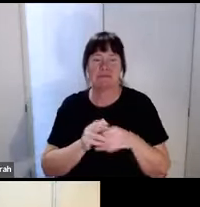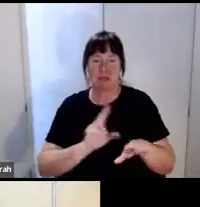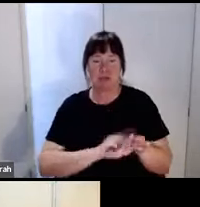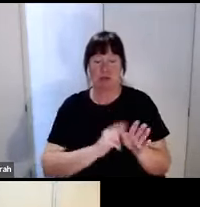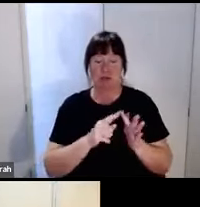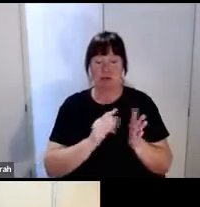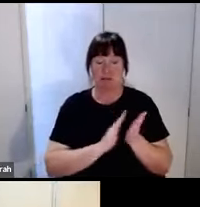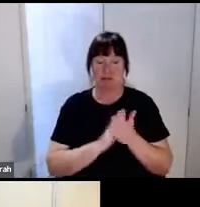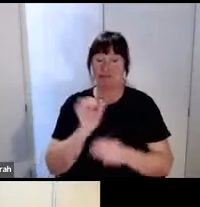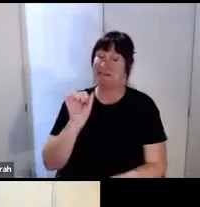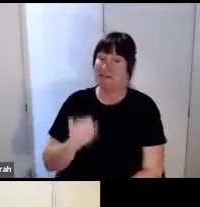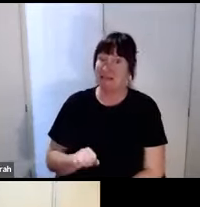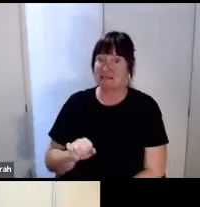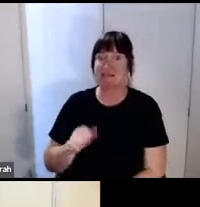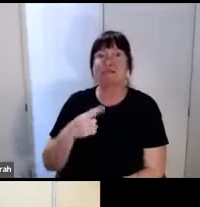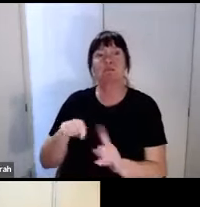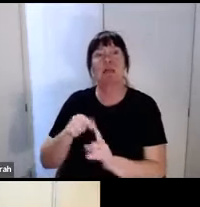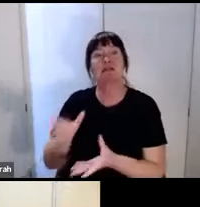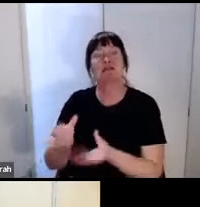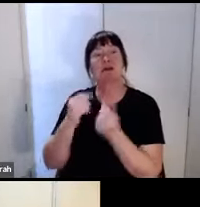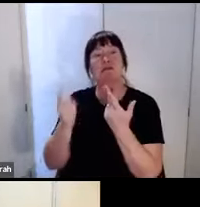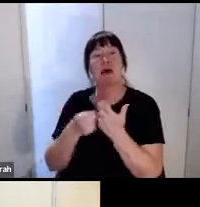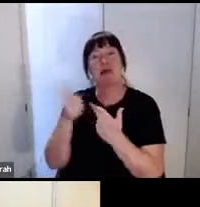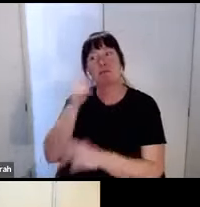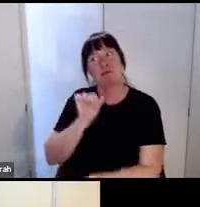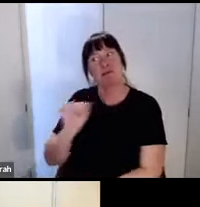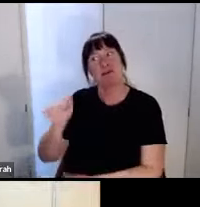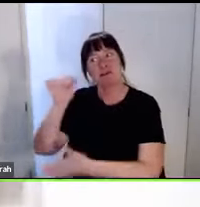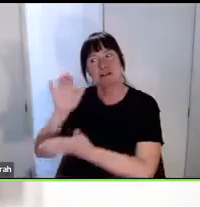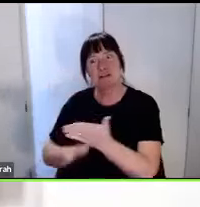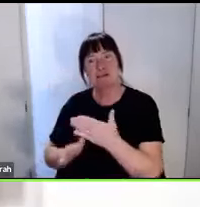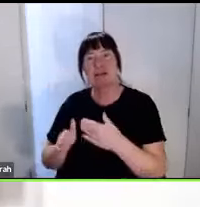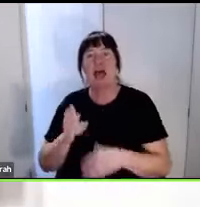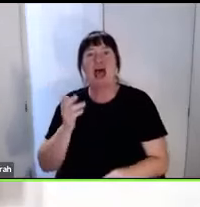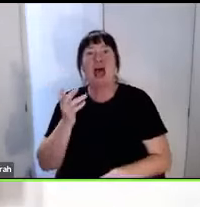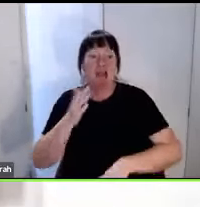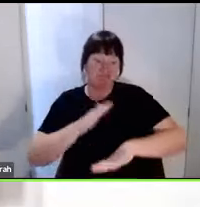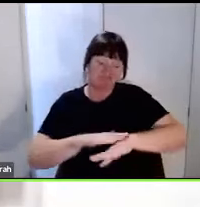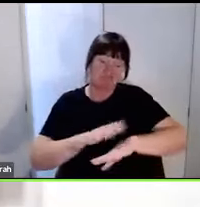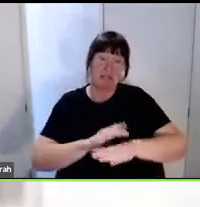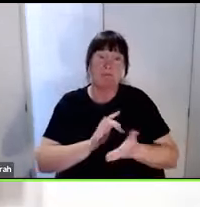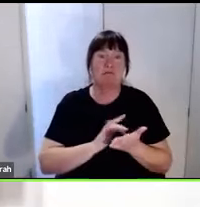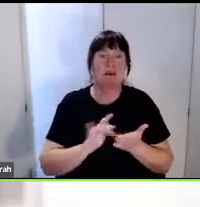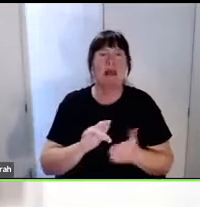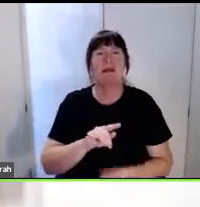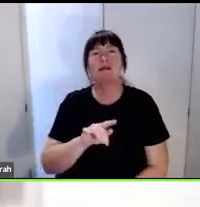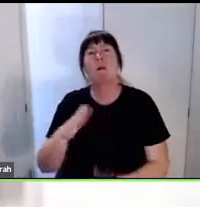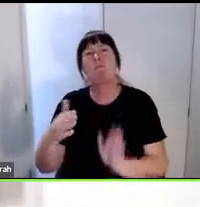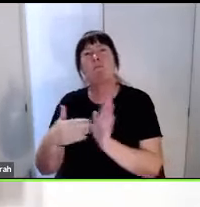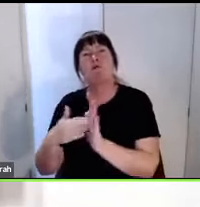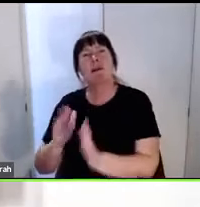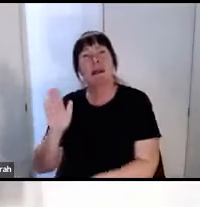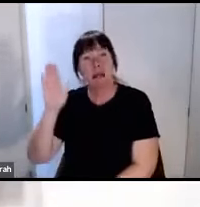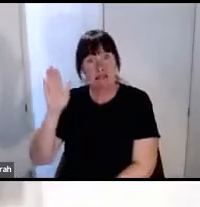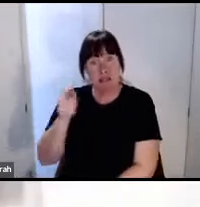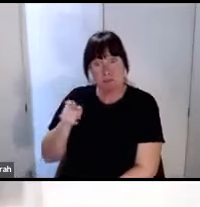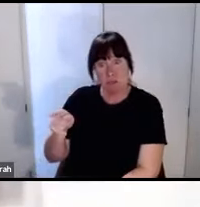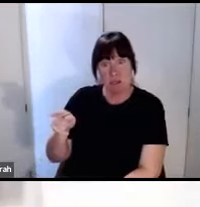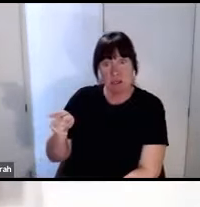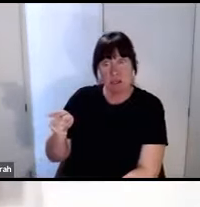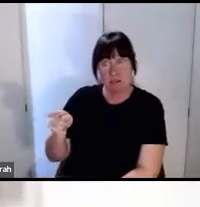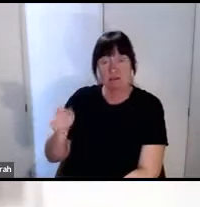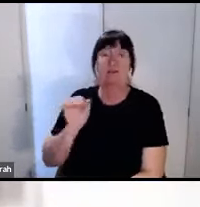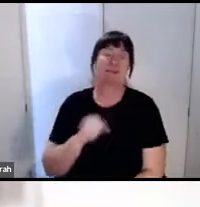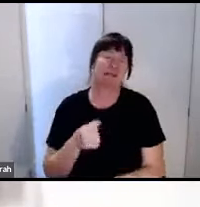experiences. Listen, thank you very much. We are actually at time. I have noticed Maureen did have her hand up. Maureen, are you? Very quick one,